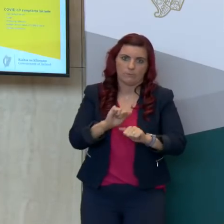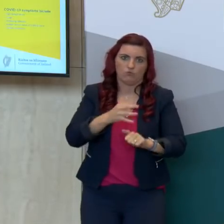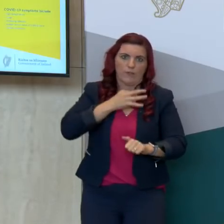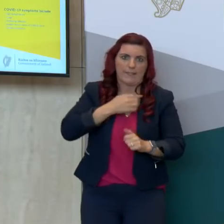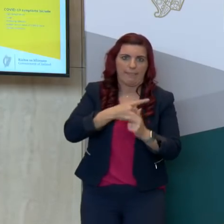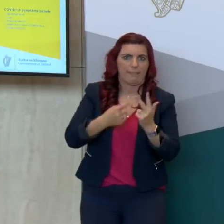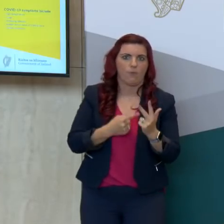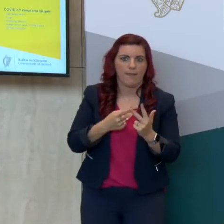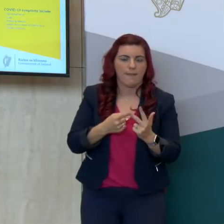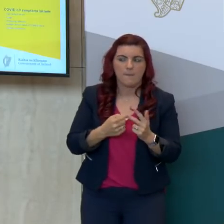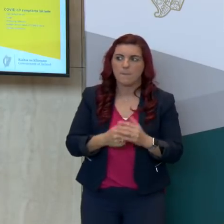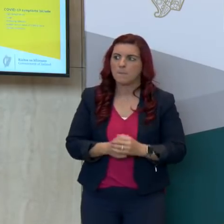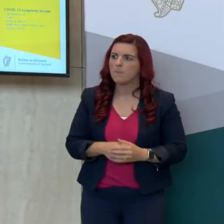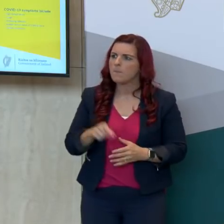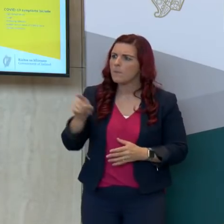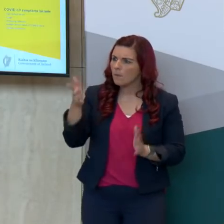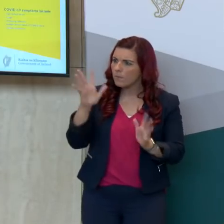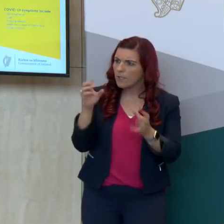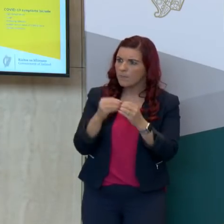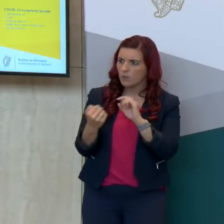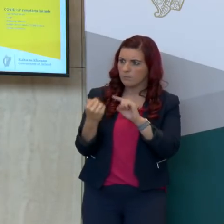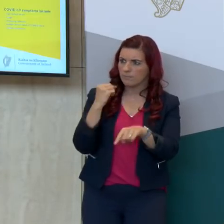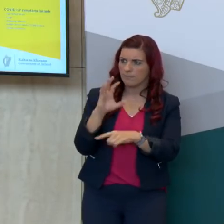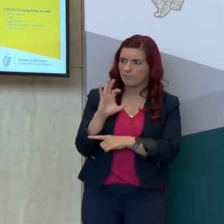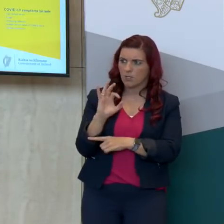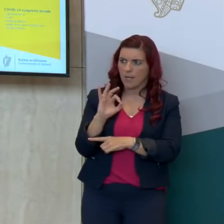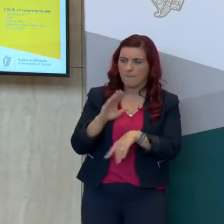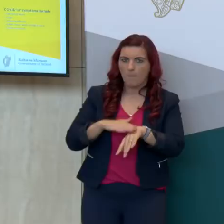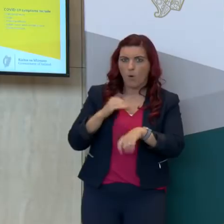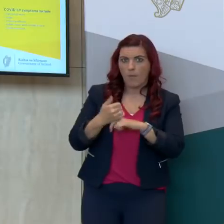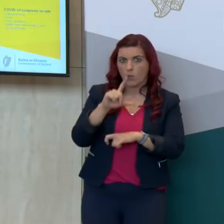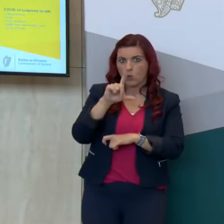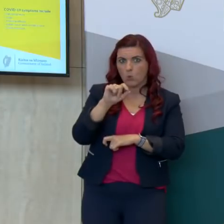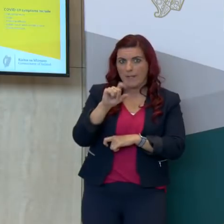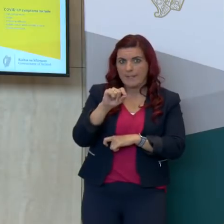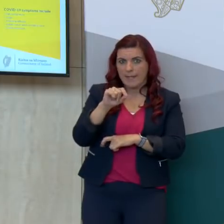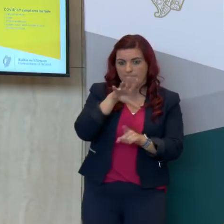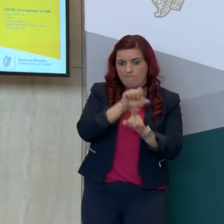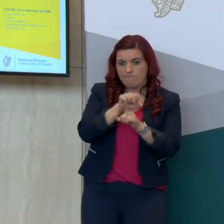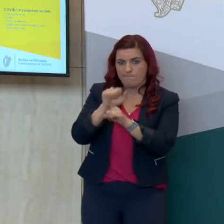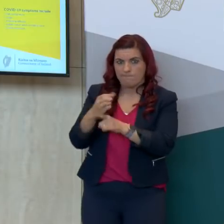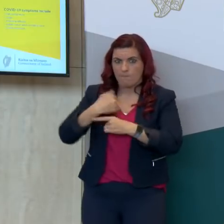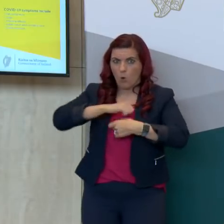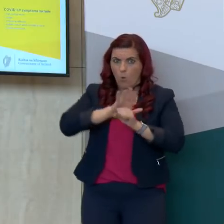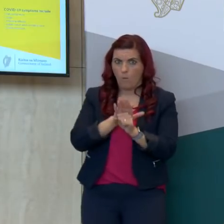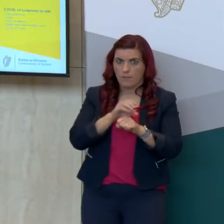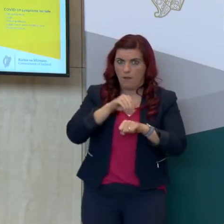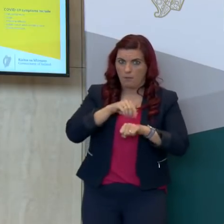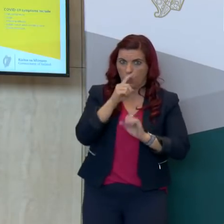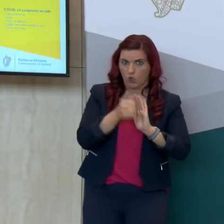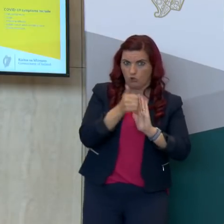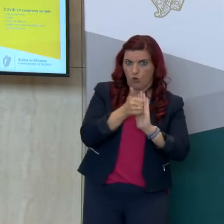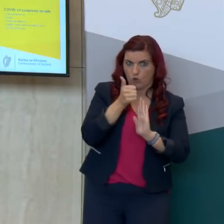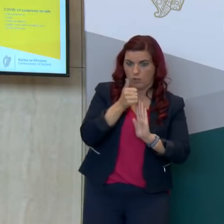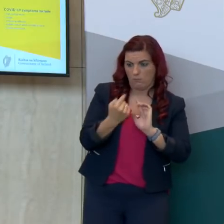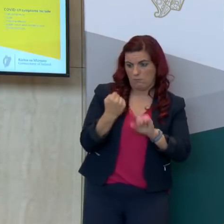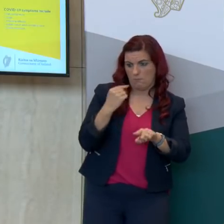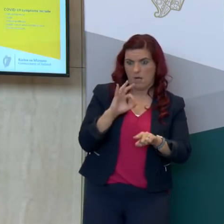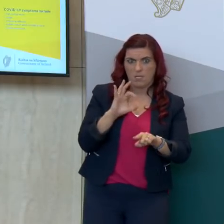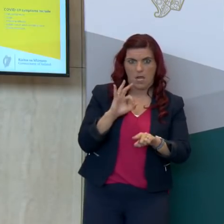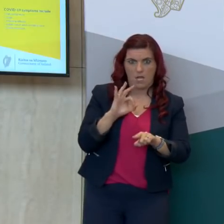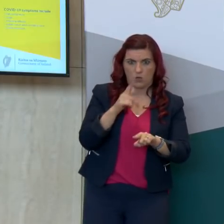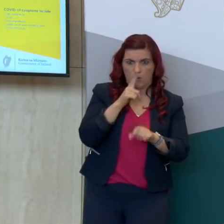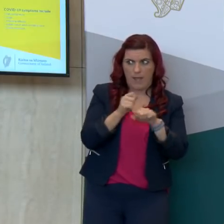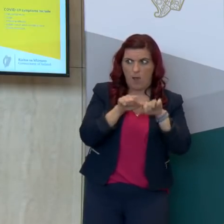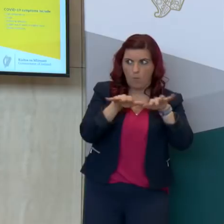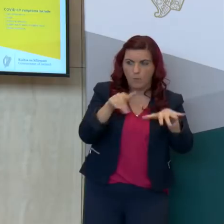on Monday, that there's more than 20 cases on that one construction site that was referred to as having an outbreak the other day,